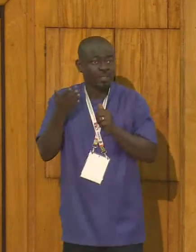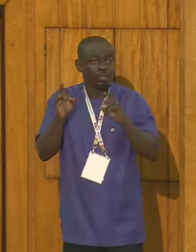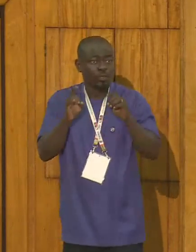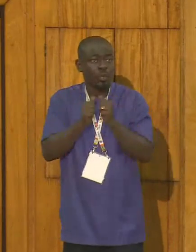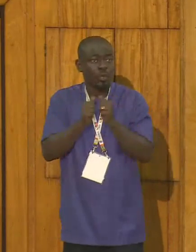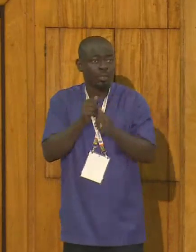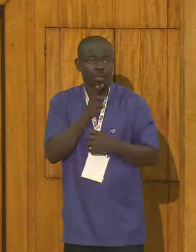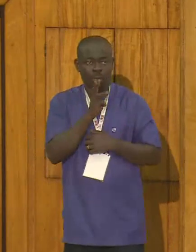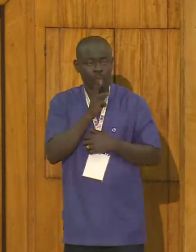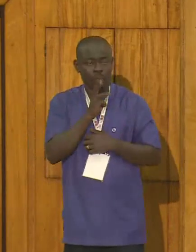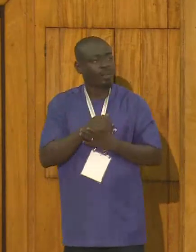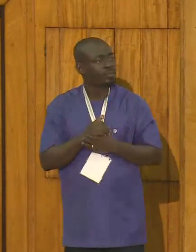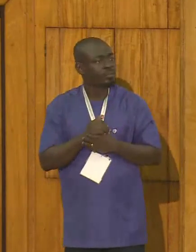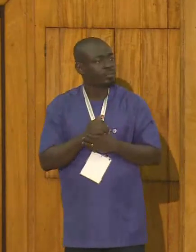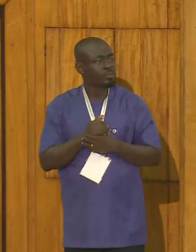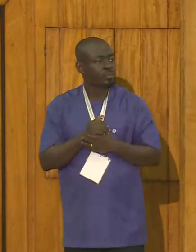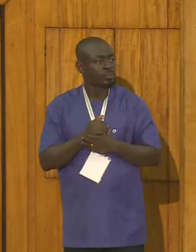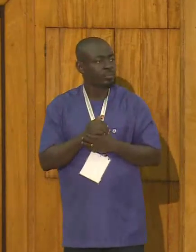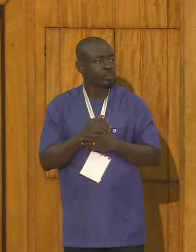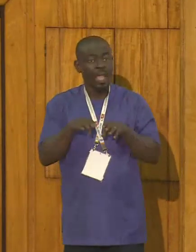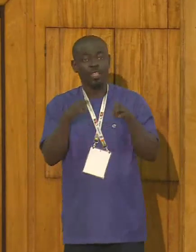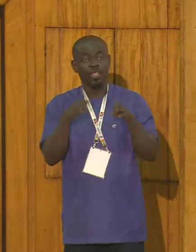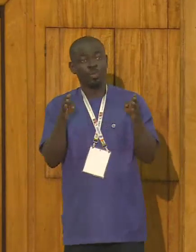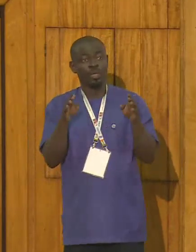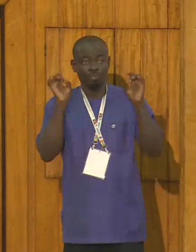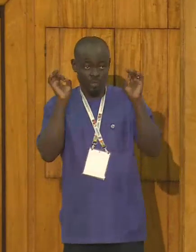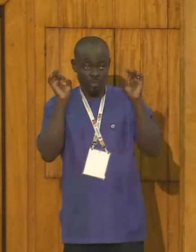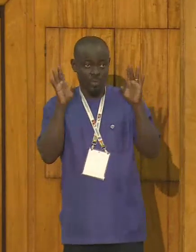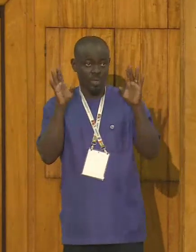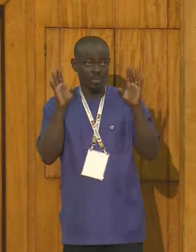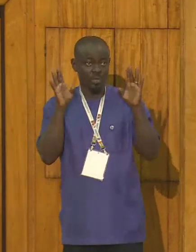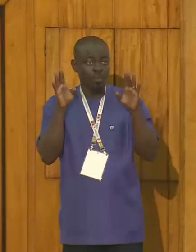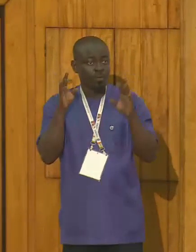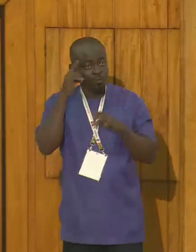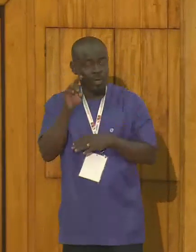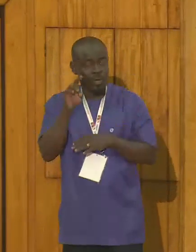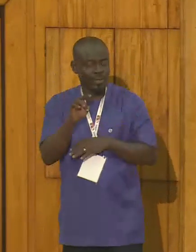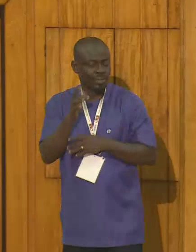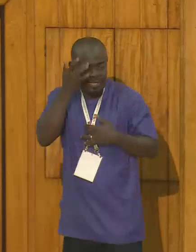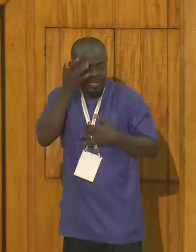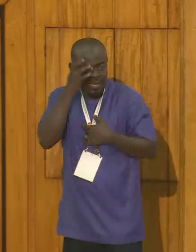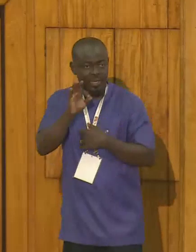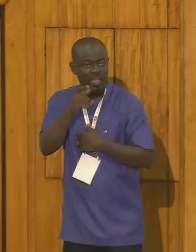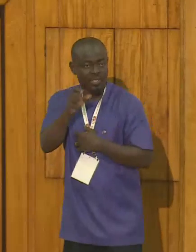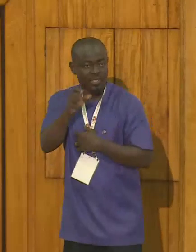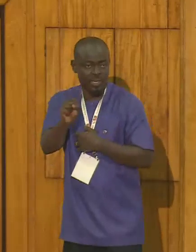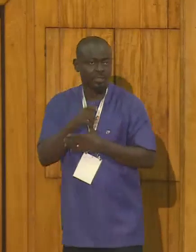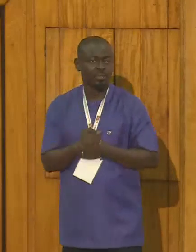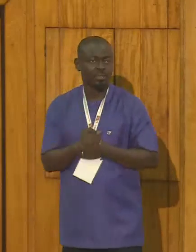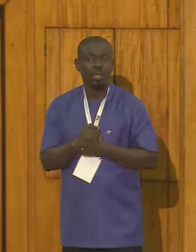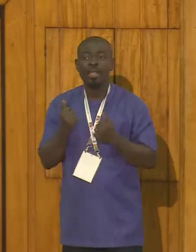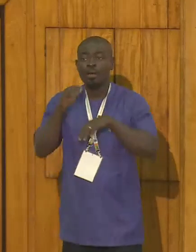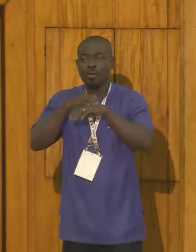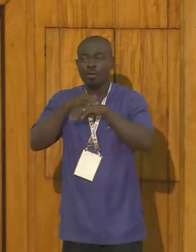water exposes them to the risks of female genital schistosomiasis. So the call to